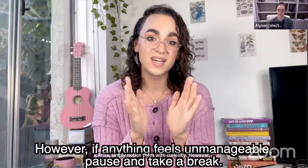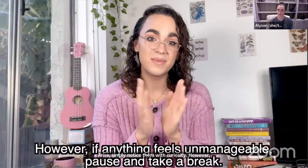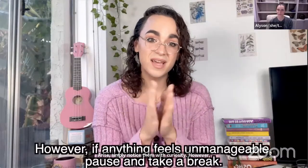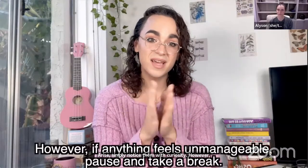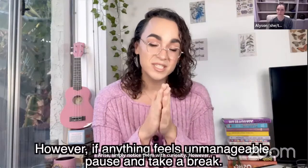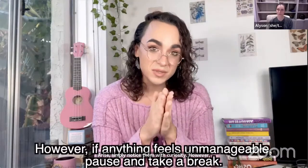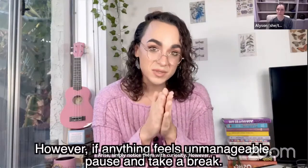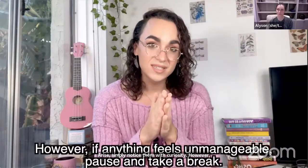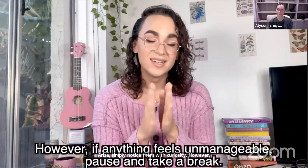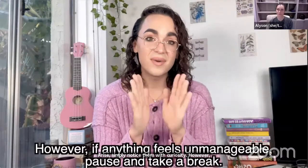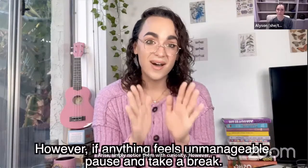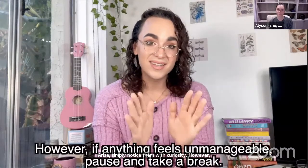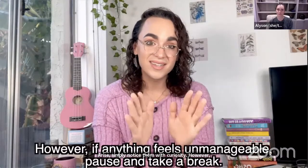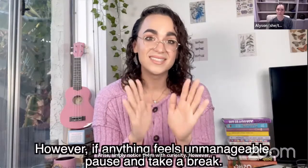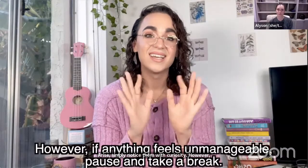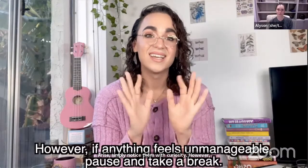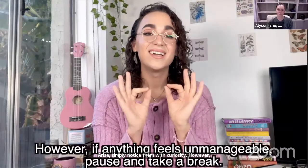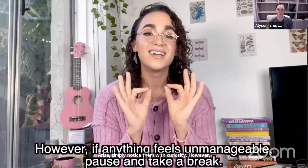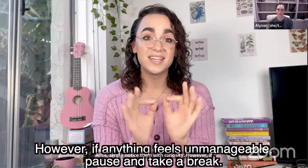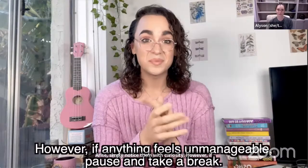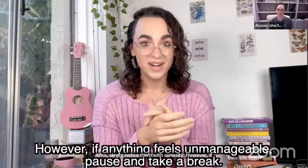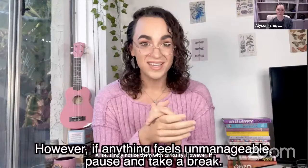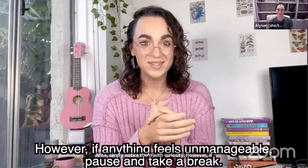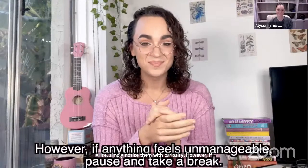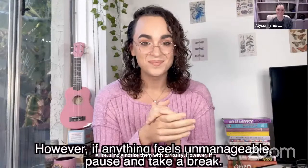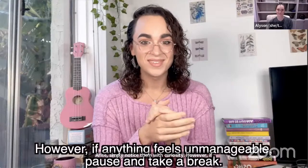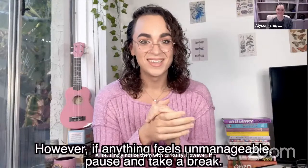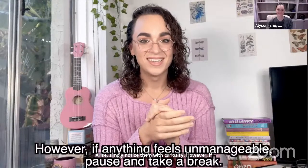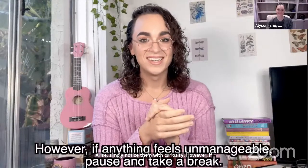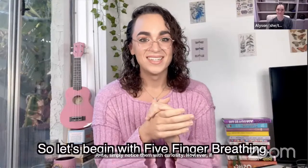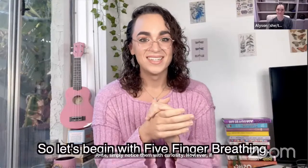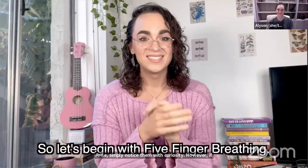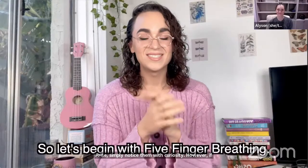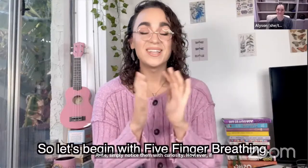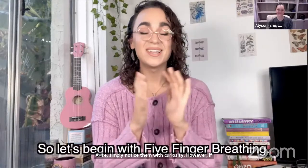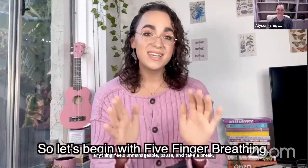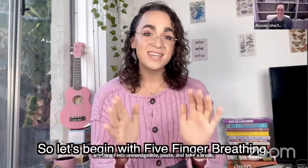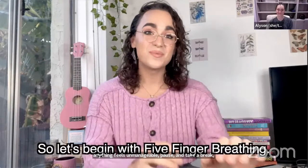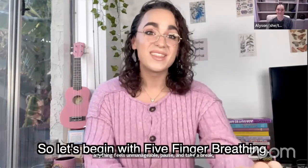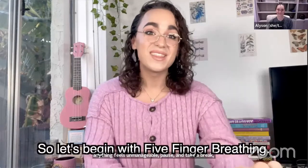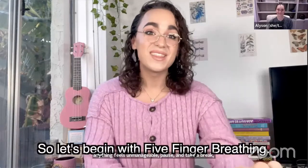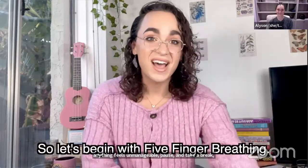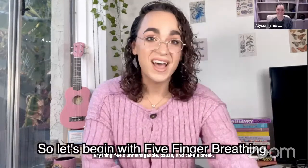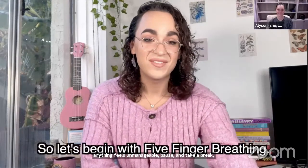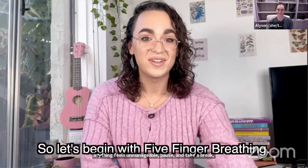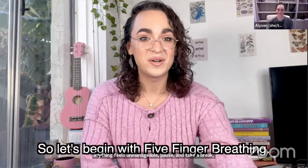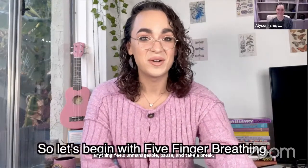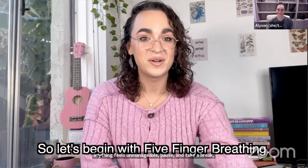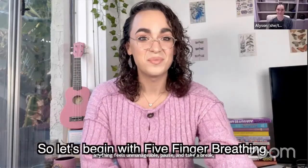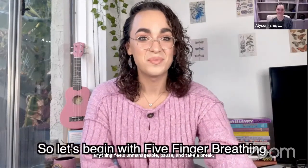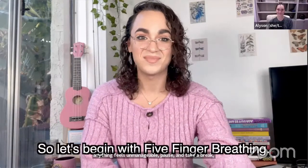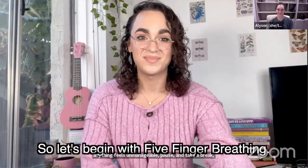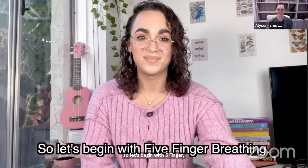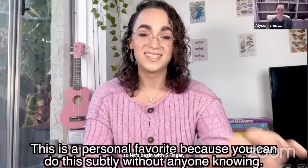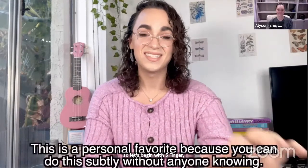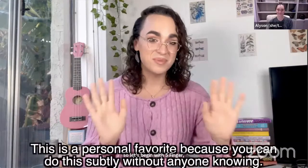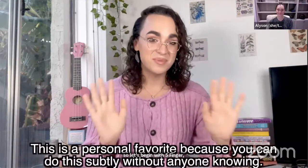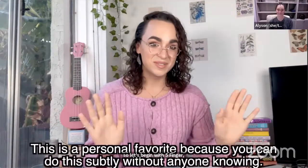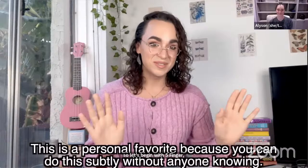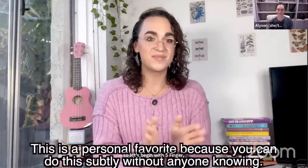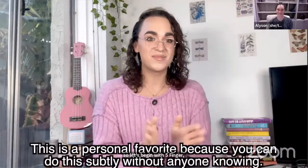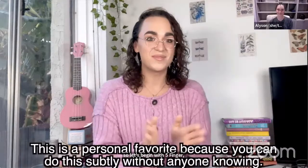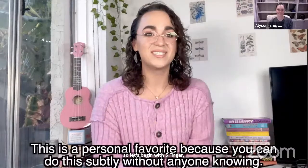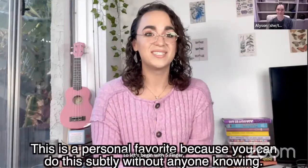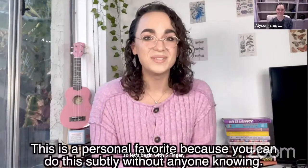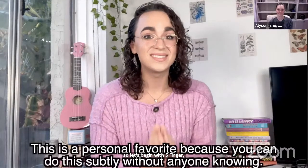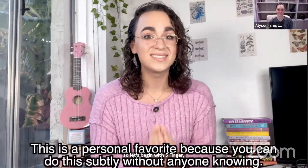feels unmanageable, pause and take a break. So let's begin with five finger breathing. This is a personal